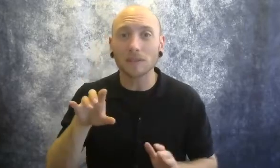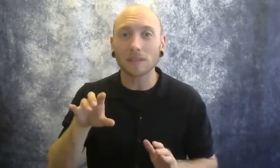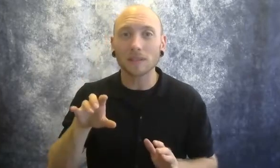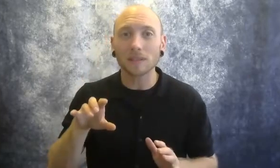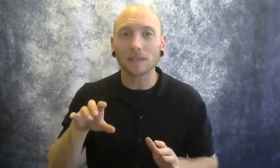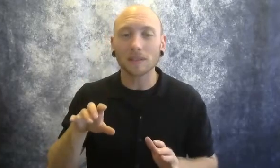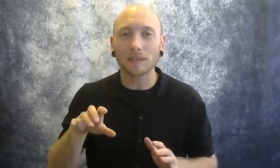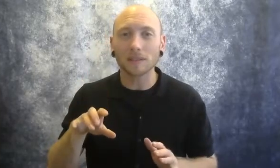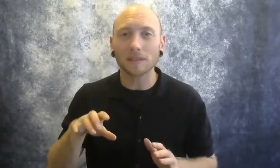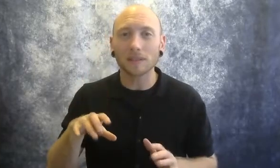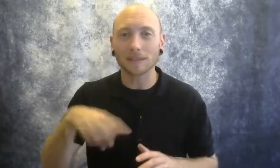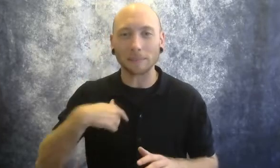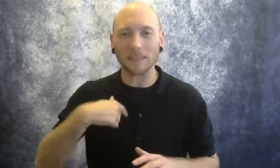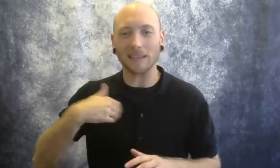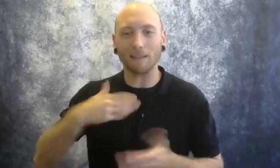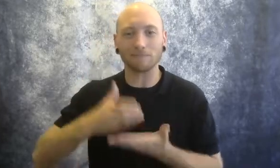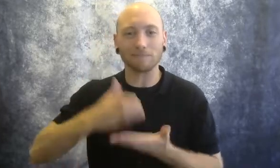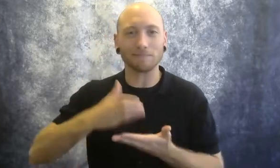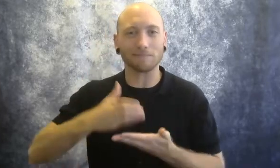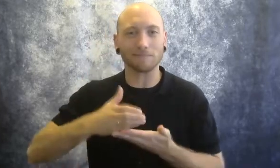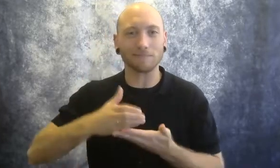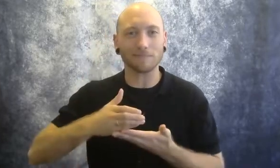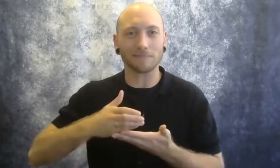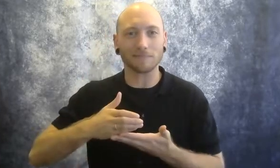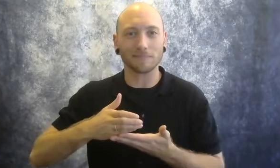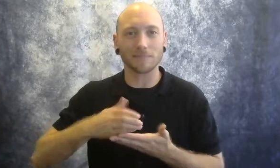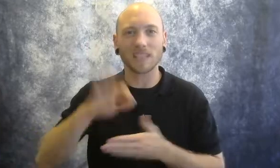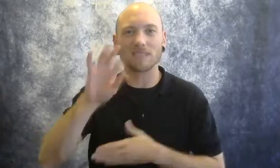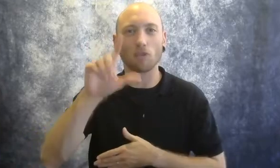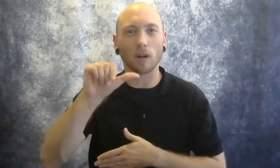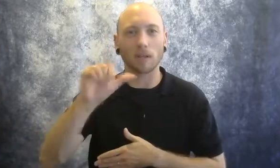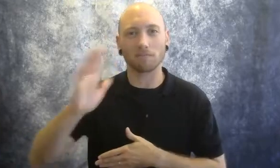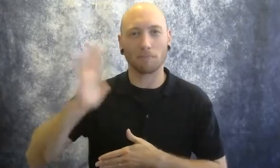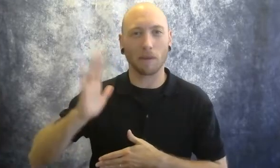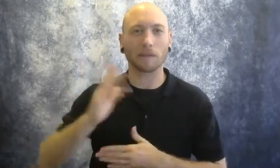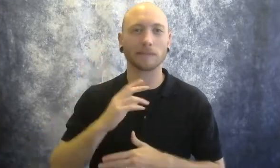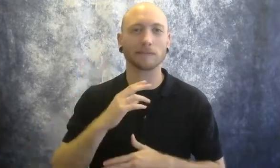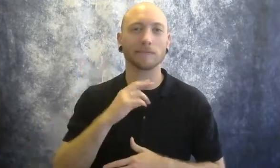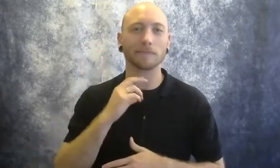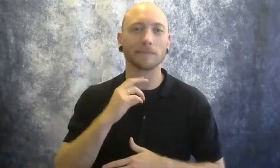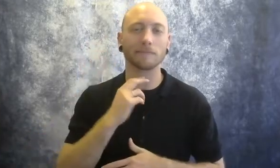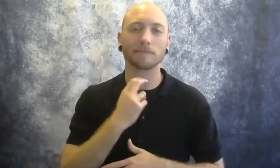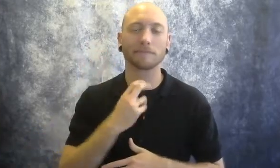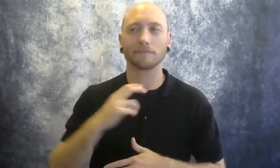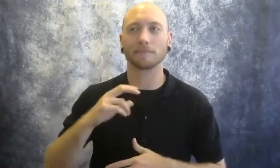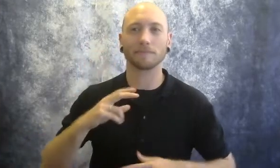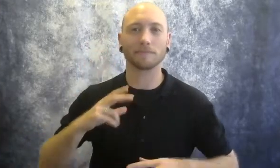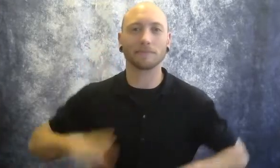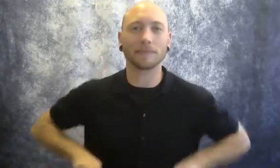You see that? Yes. Okay, that's me in the park with the bottle. That's Pensacola, Florida, when I was in the